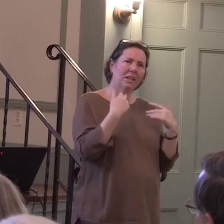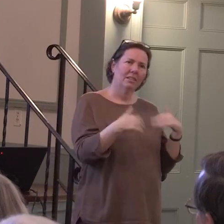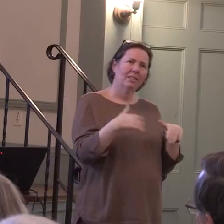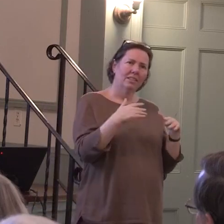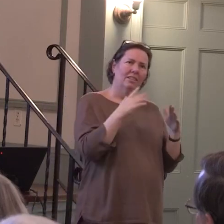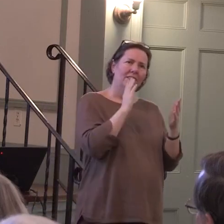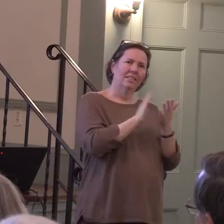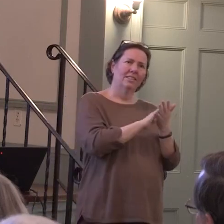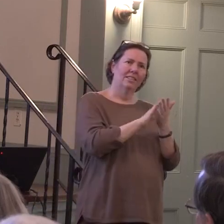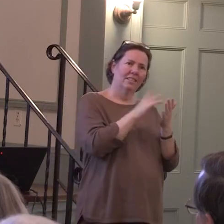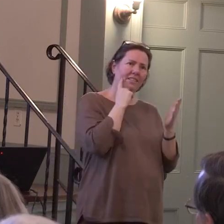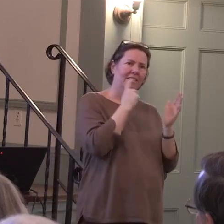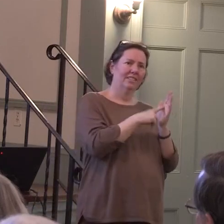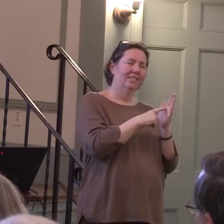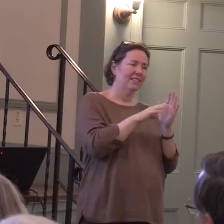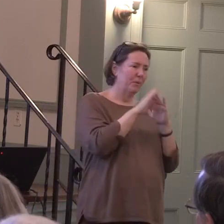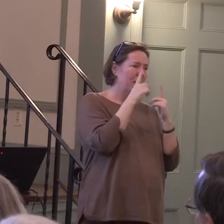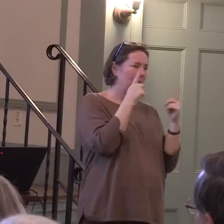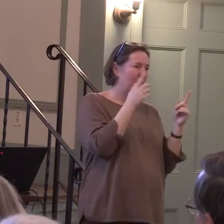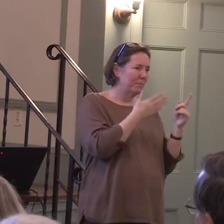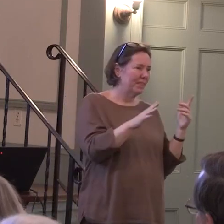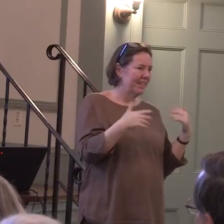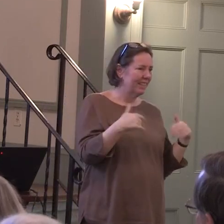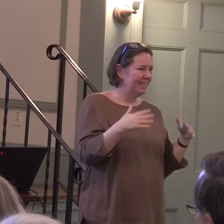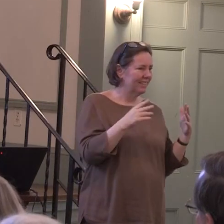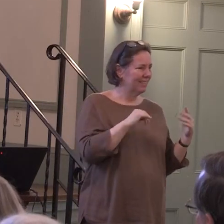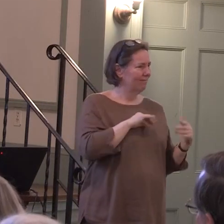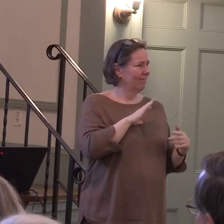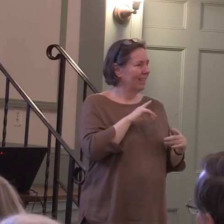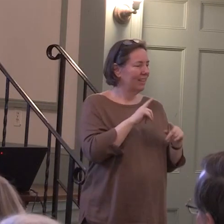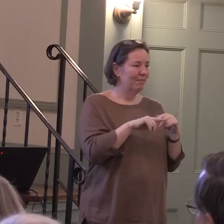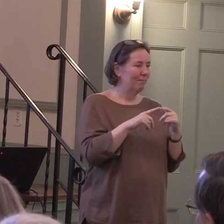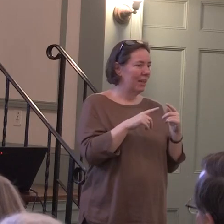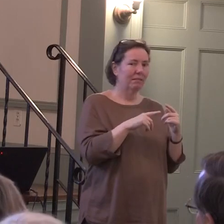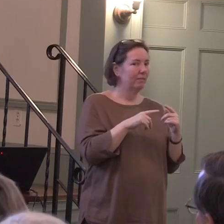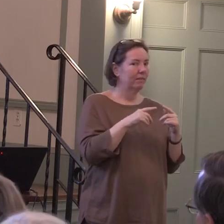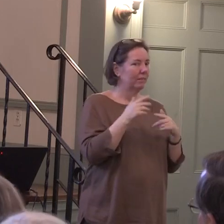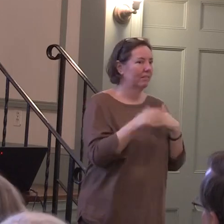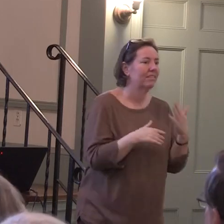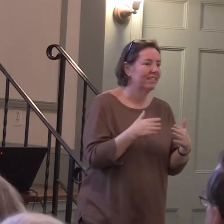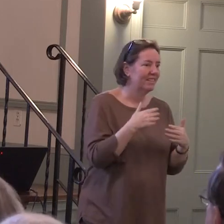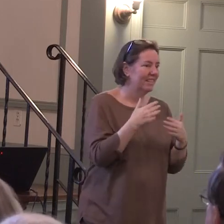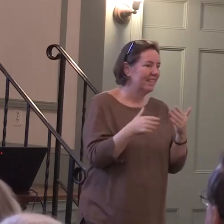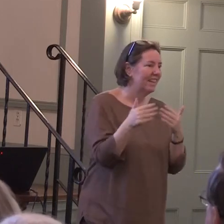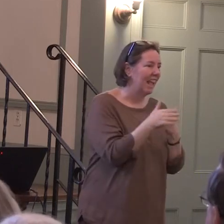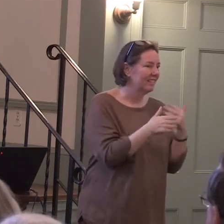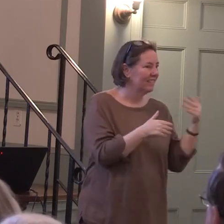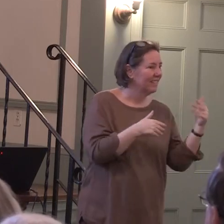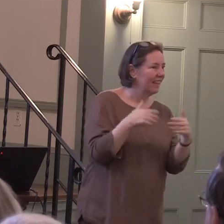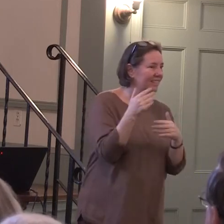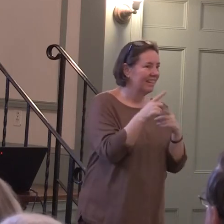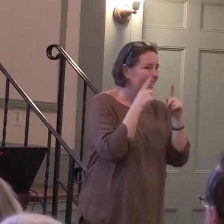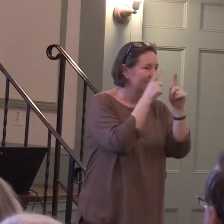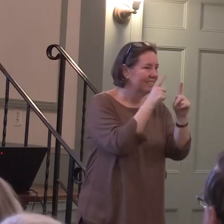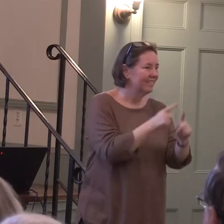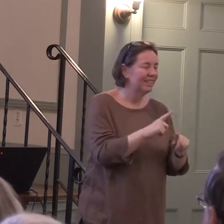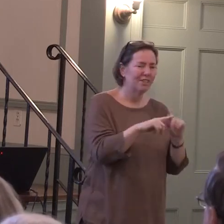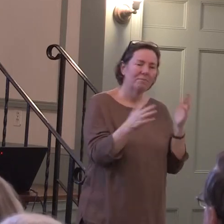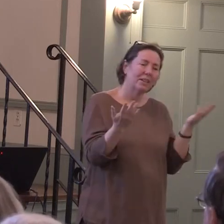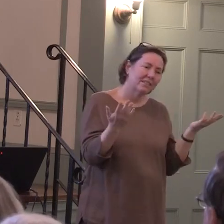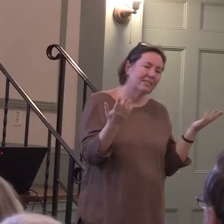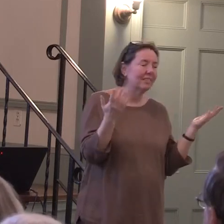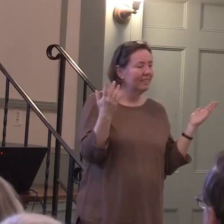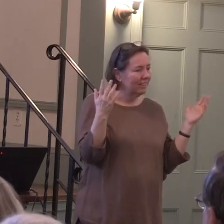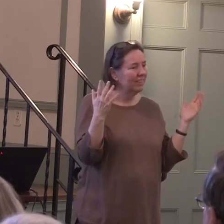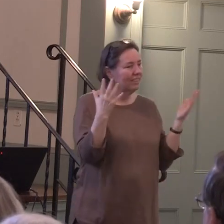this. I don't think any of us do, because we always keep moving the barrel. And we can do that.